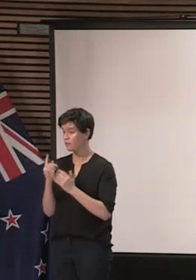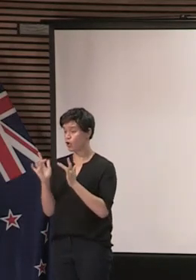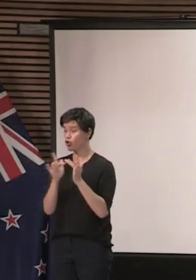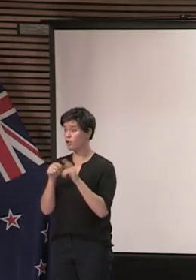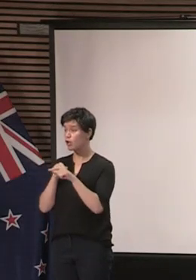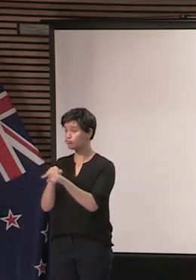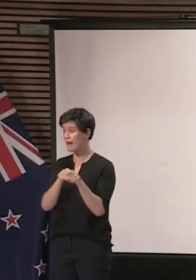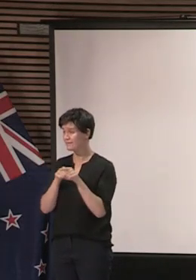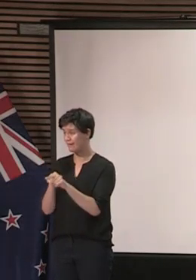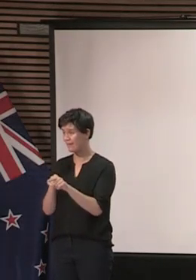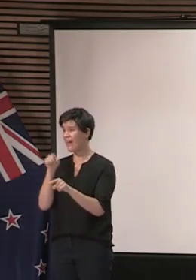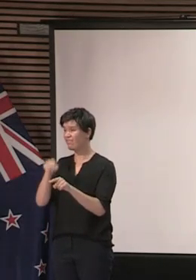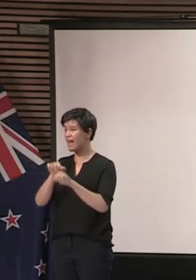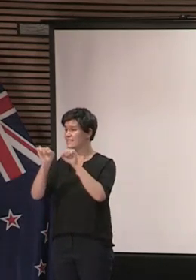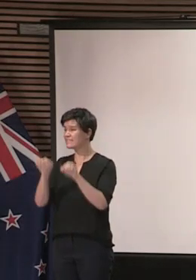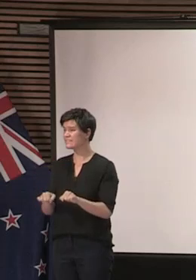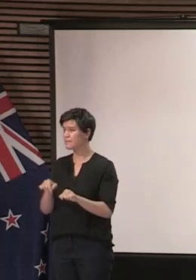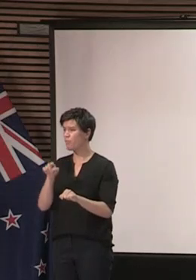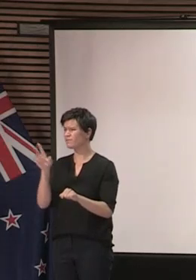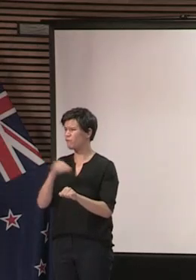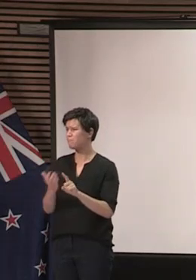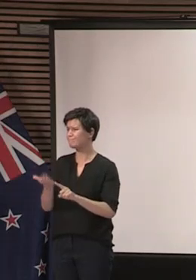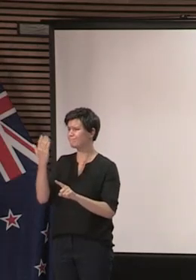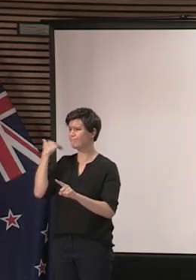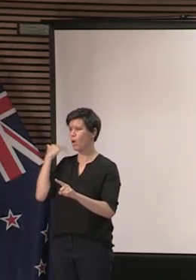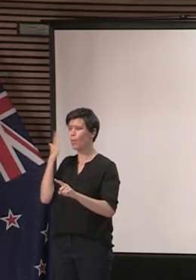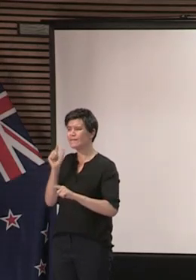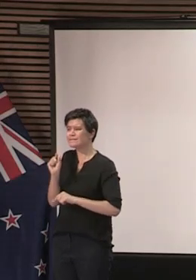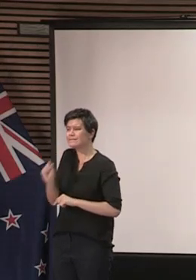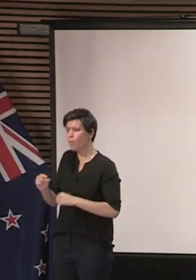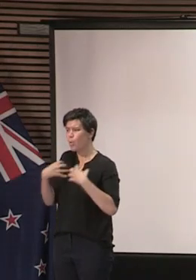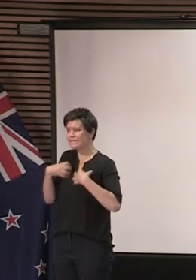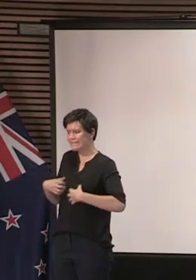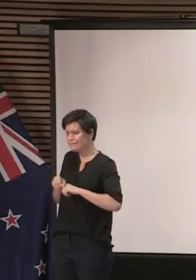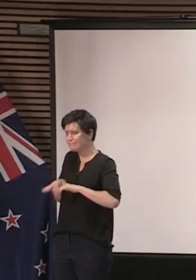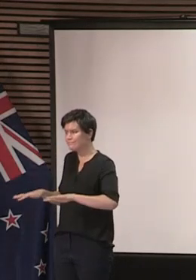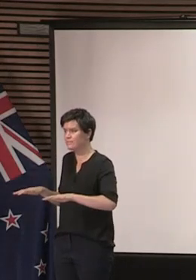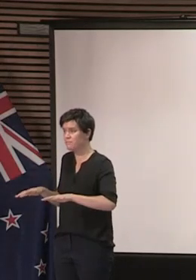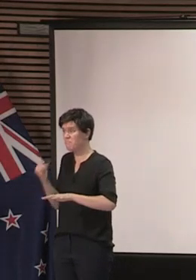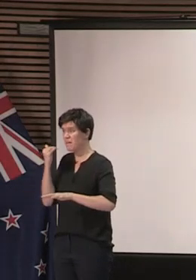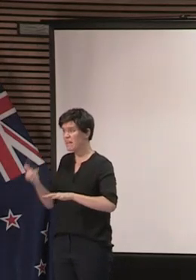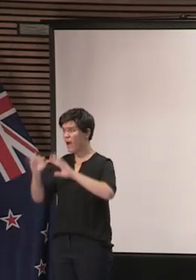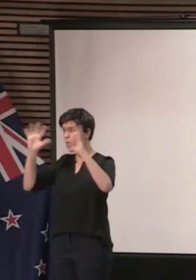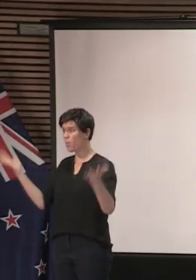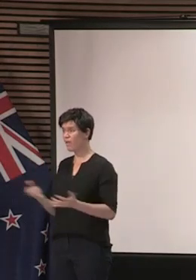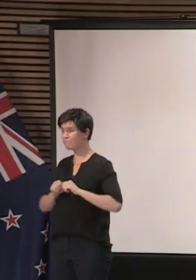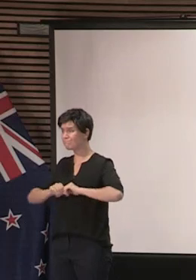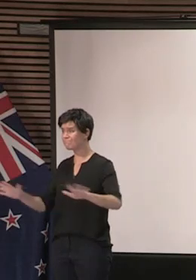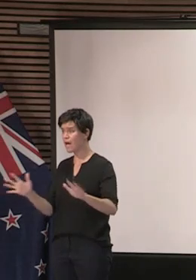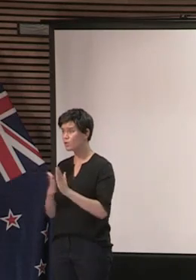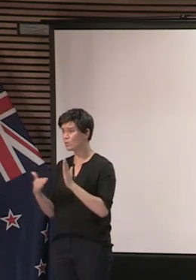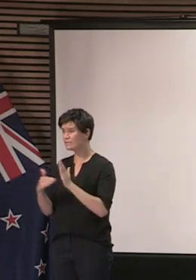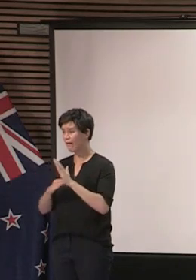and capacity for smaller outbreaks in those areas. So what we've had to rapidly do, of course, is get a